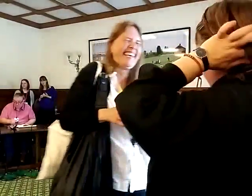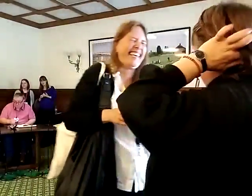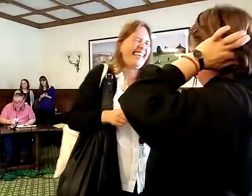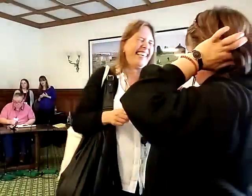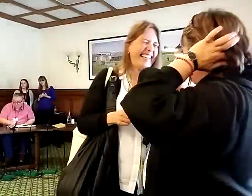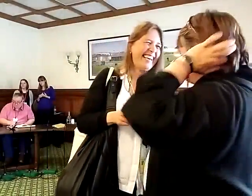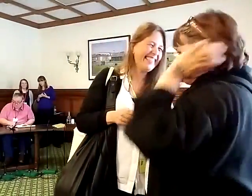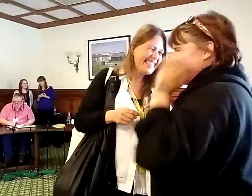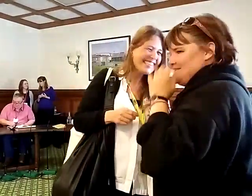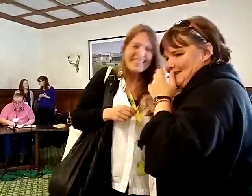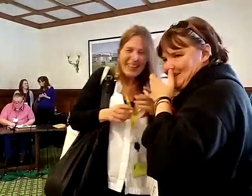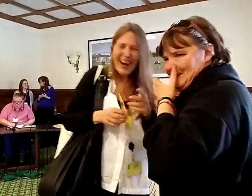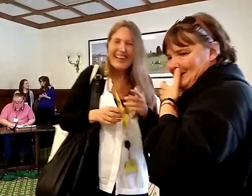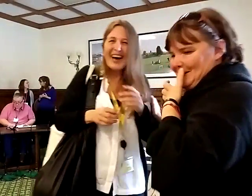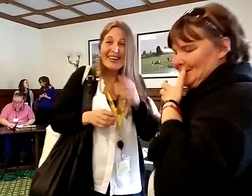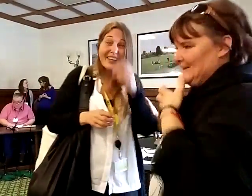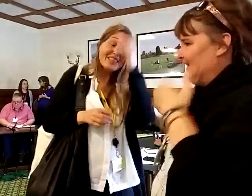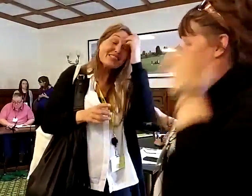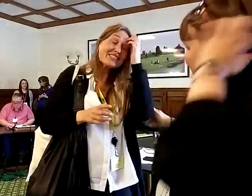You bought me a